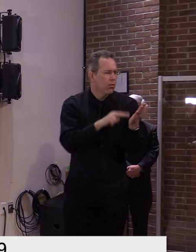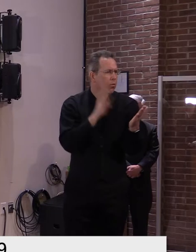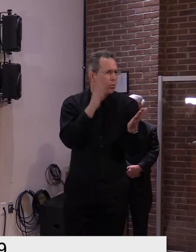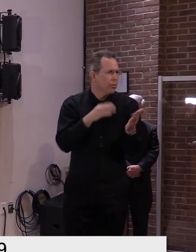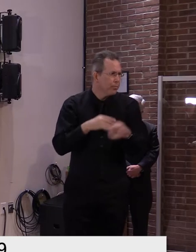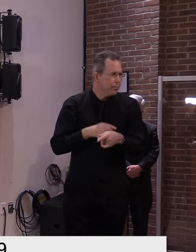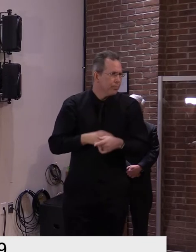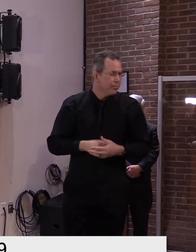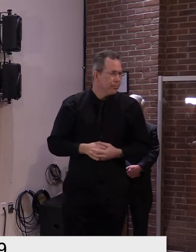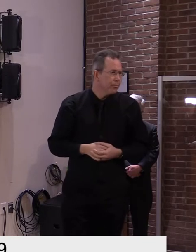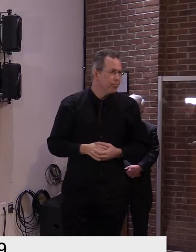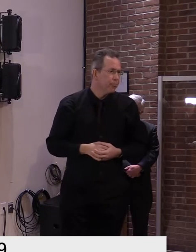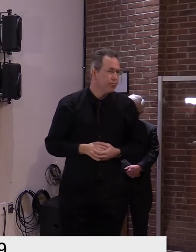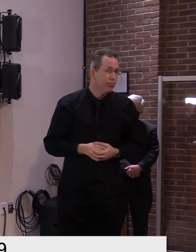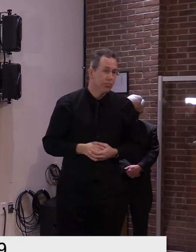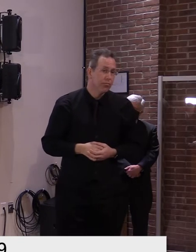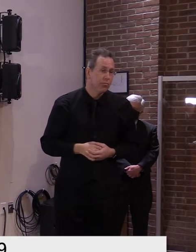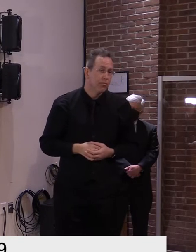implementation.